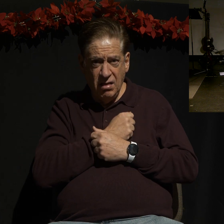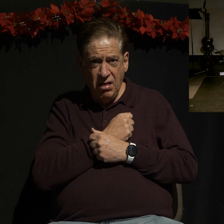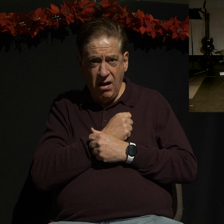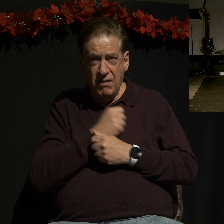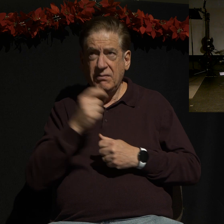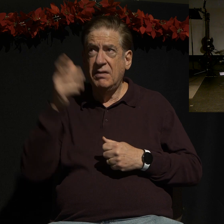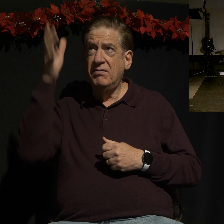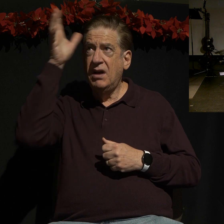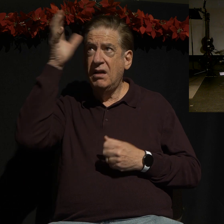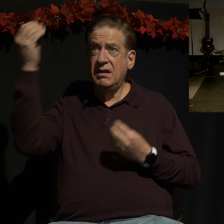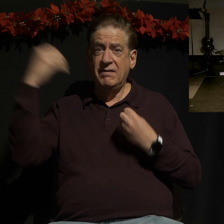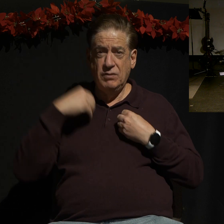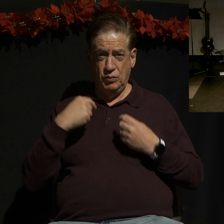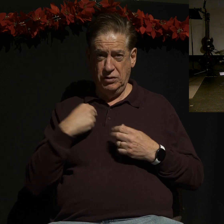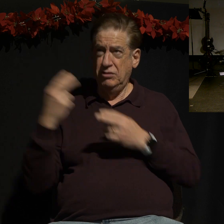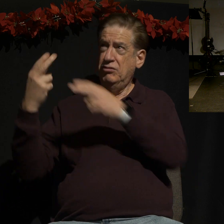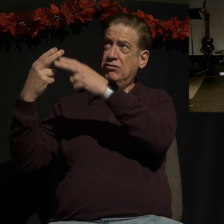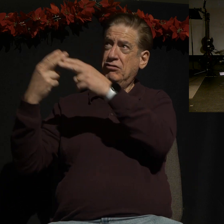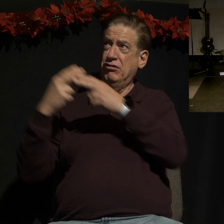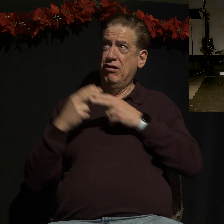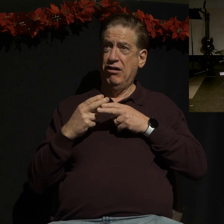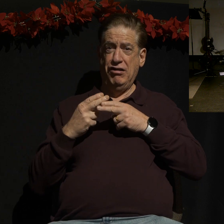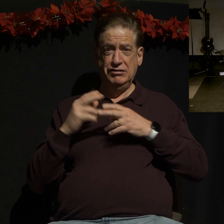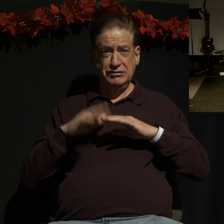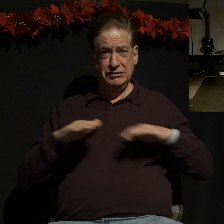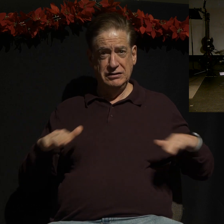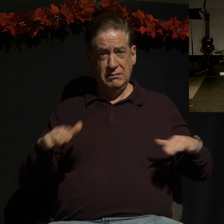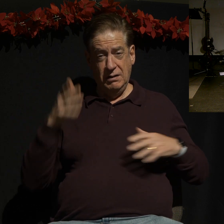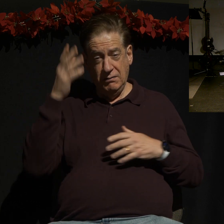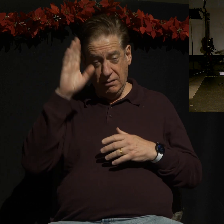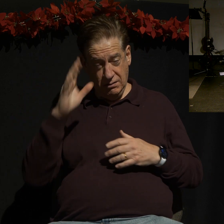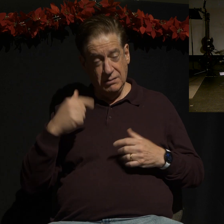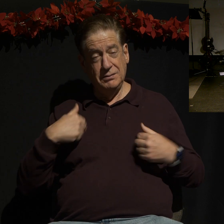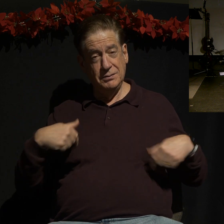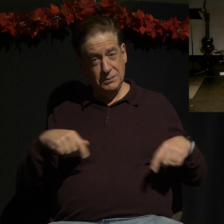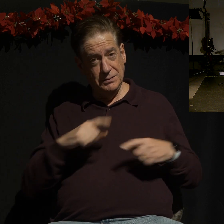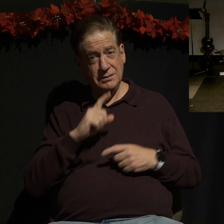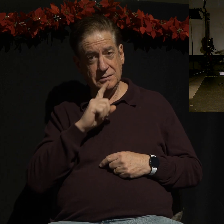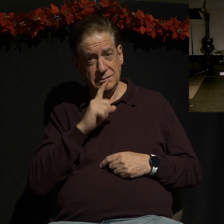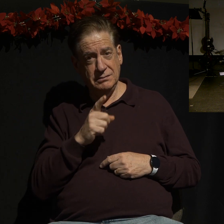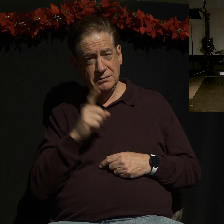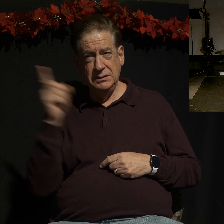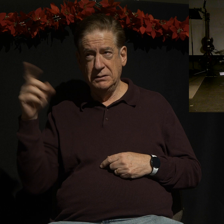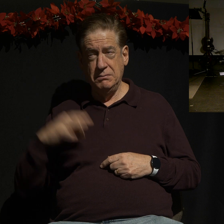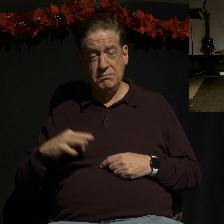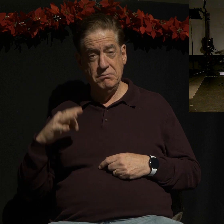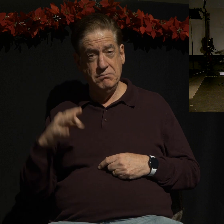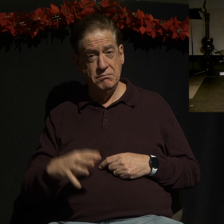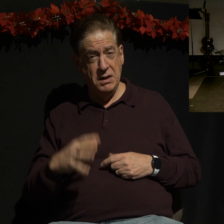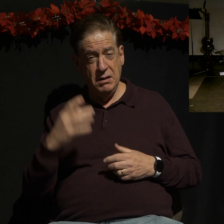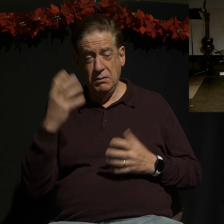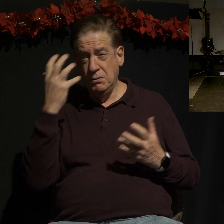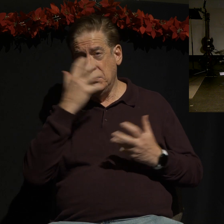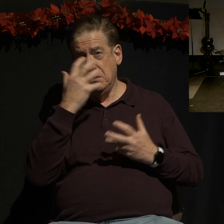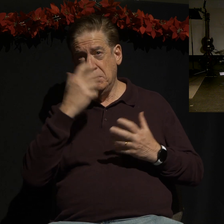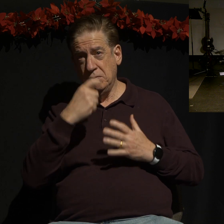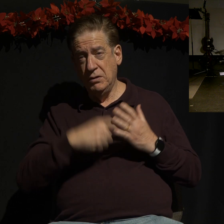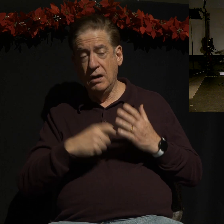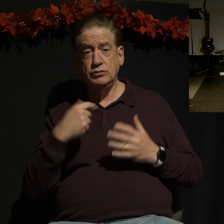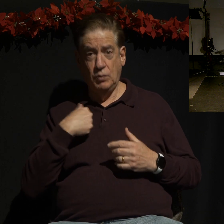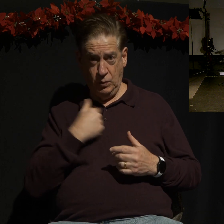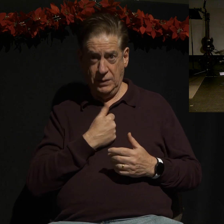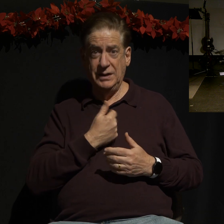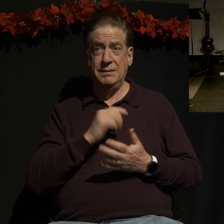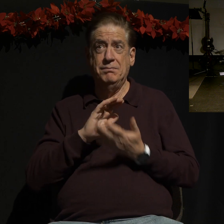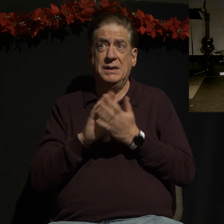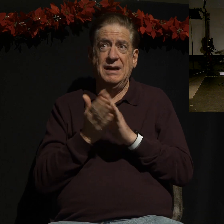of God. And so we are. He paid the price so that we would be his sons and